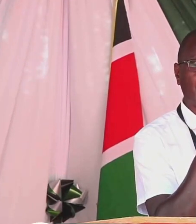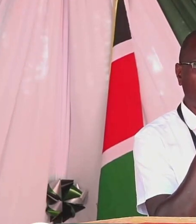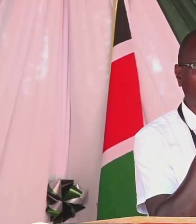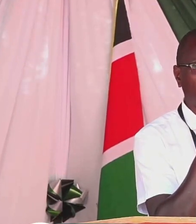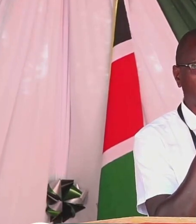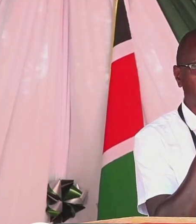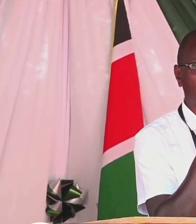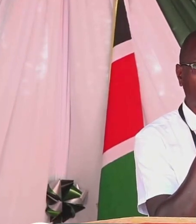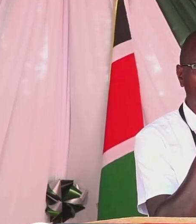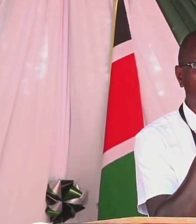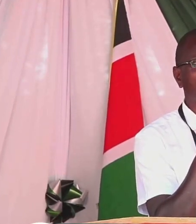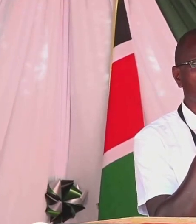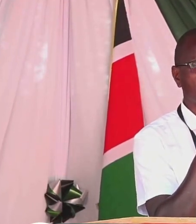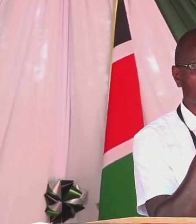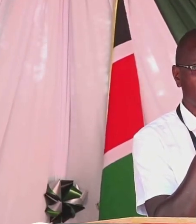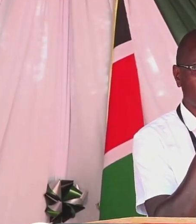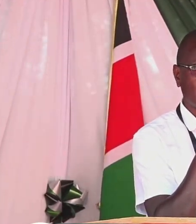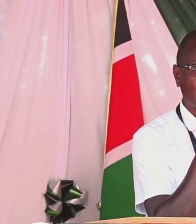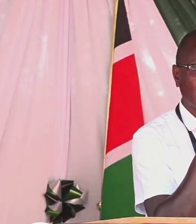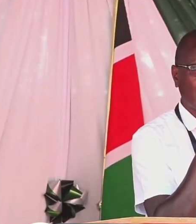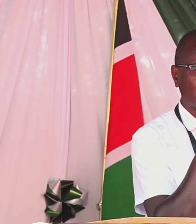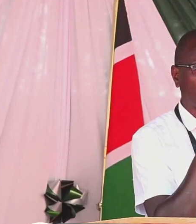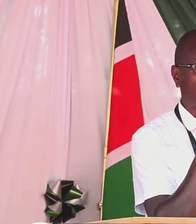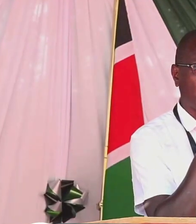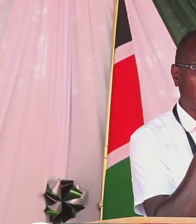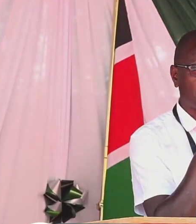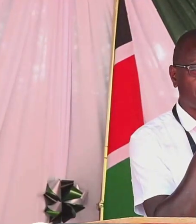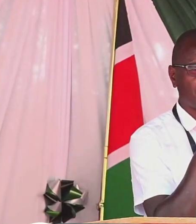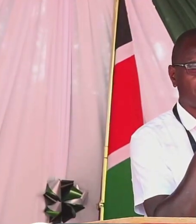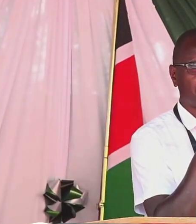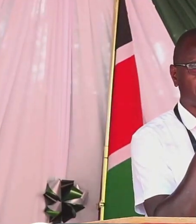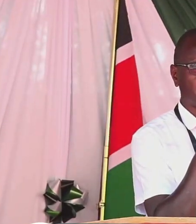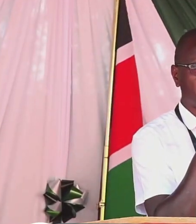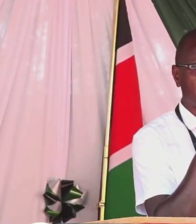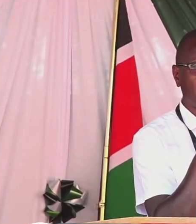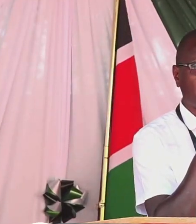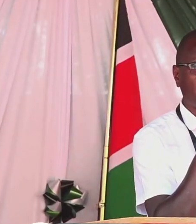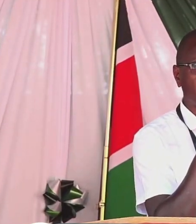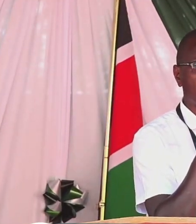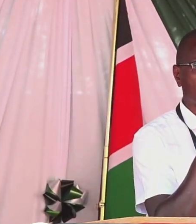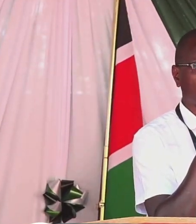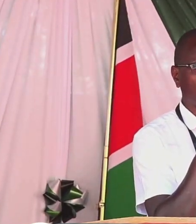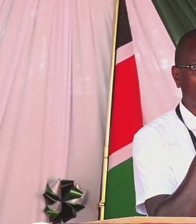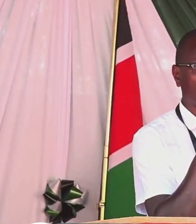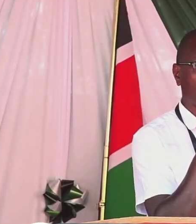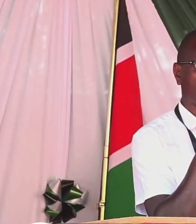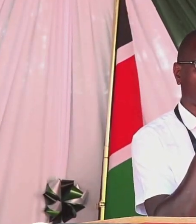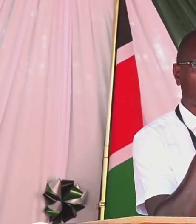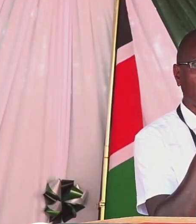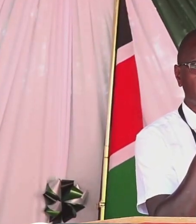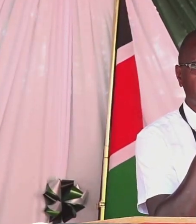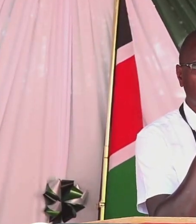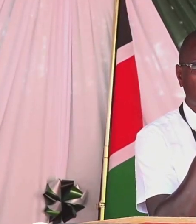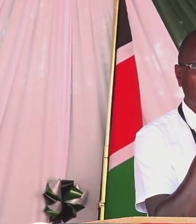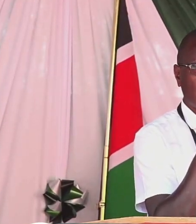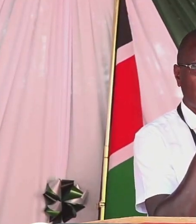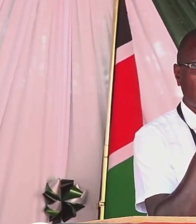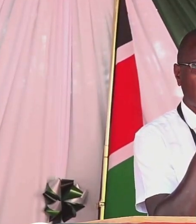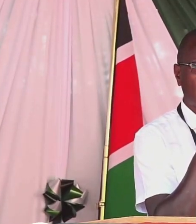else in other counties will have to move. And we are happy to be the pioneers of most of the